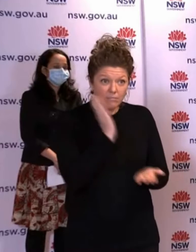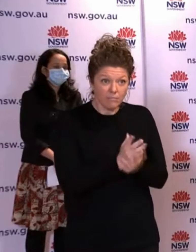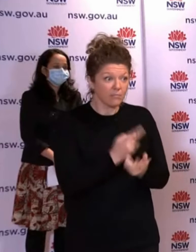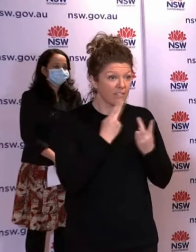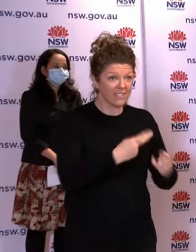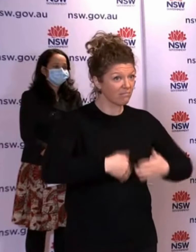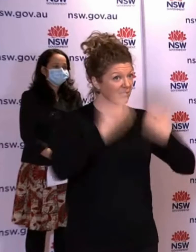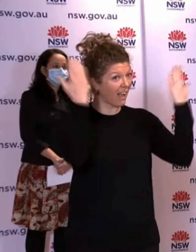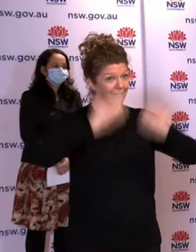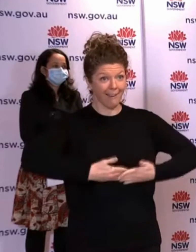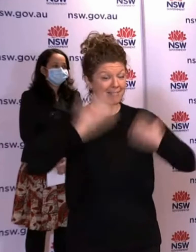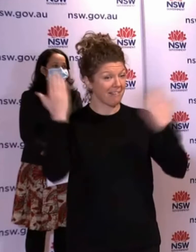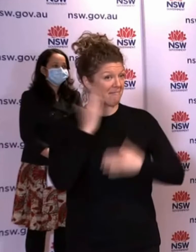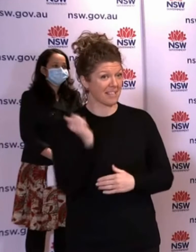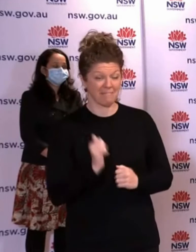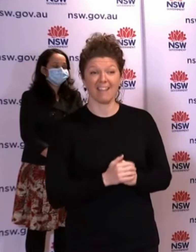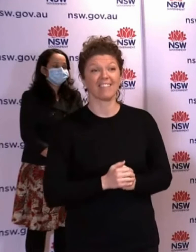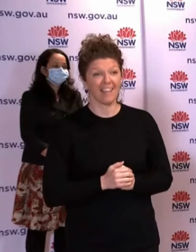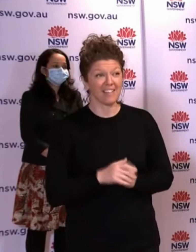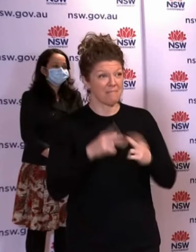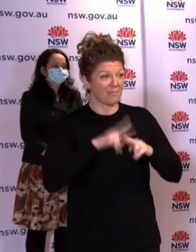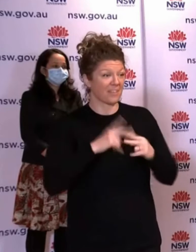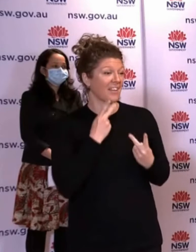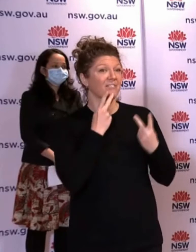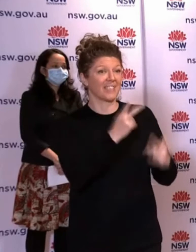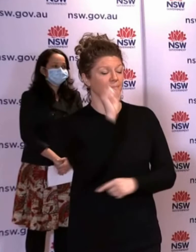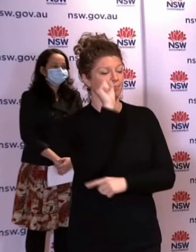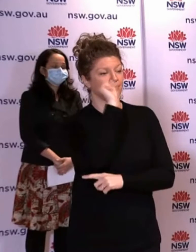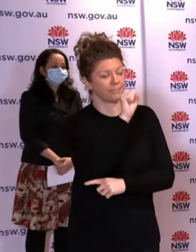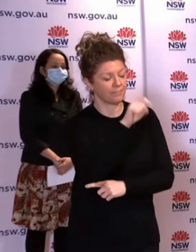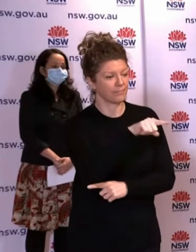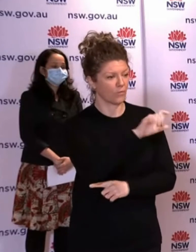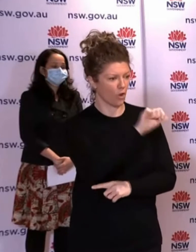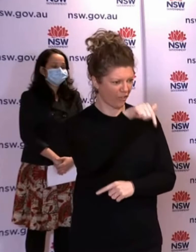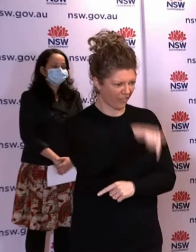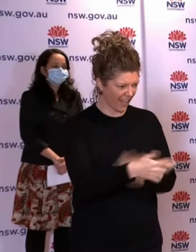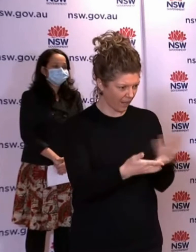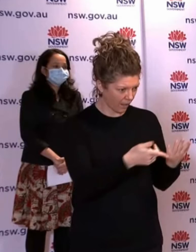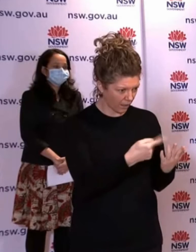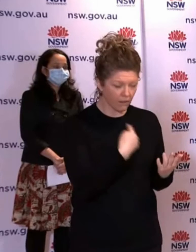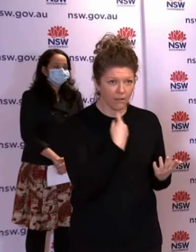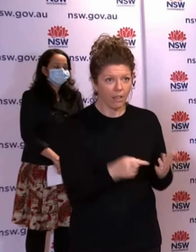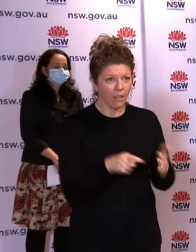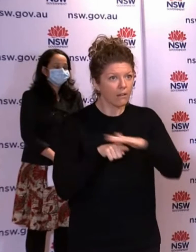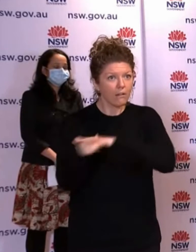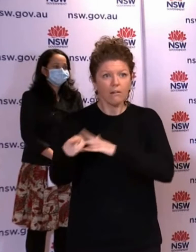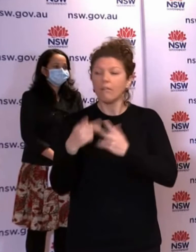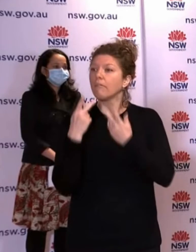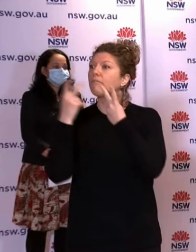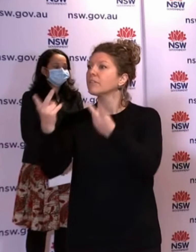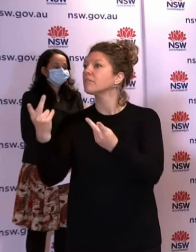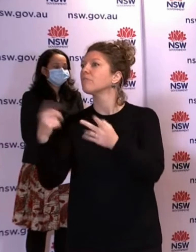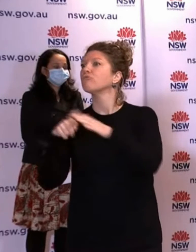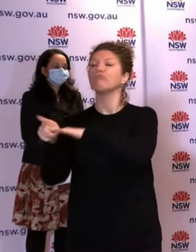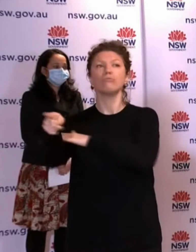night, and in this instance where we have someone that clearly puts people at risk and goes outside of the agreement that has been